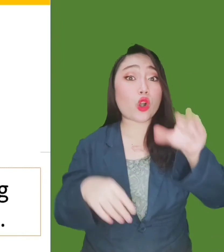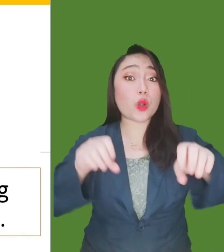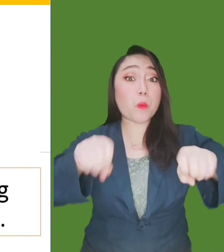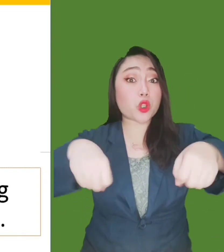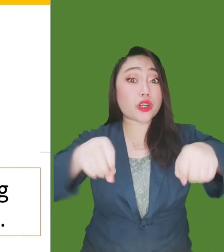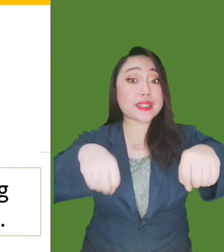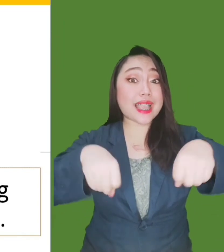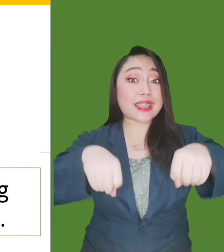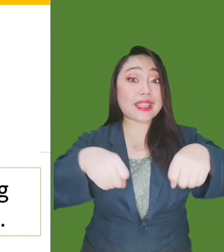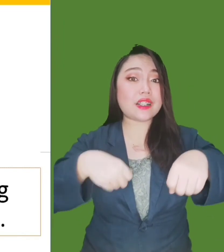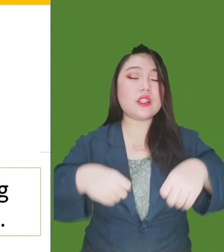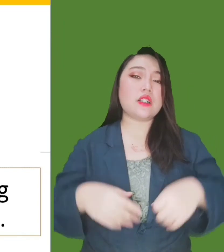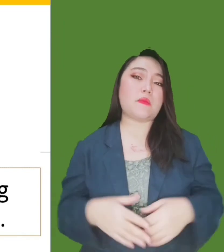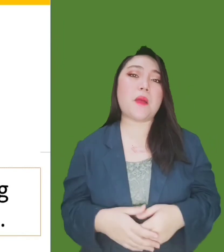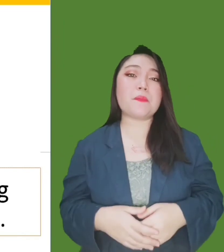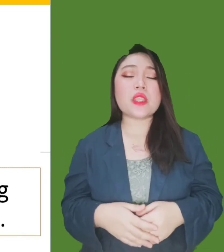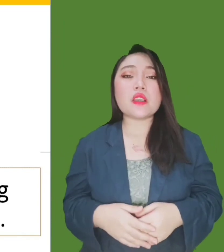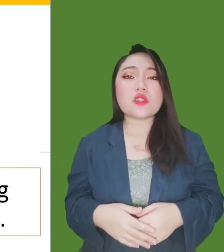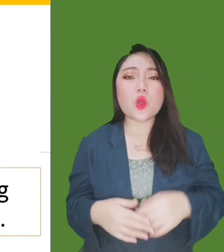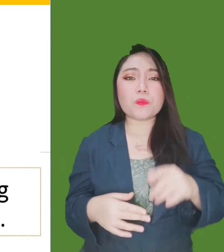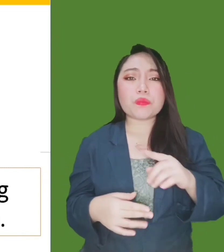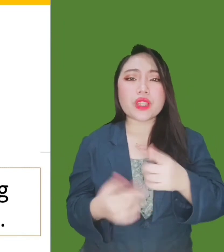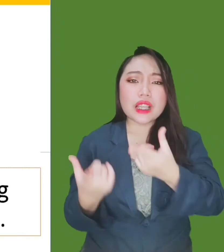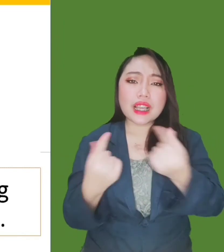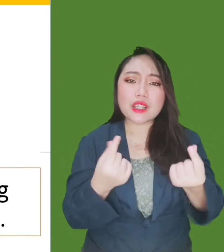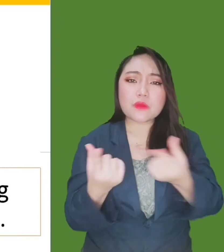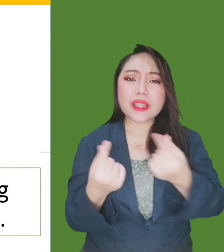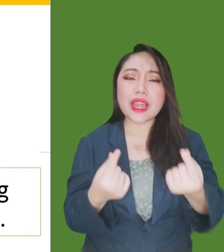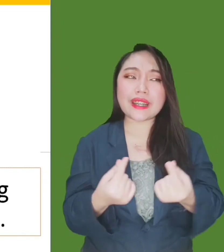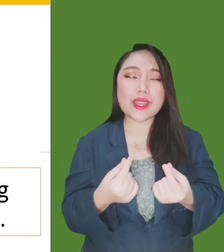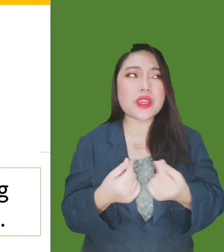use bicycles or motorcycles.